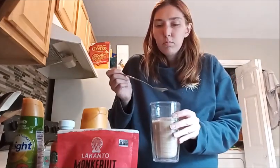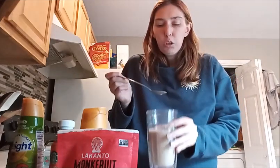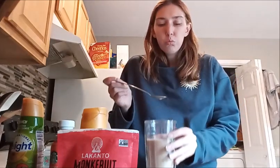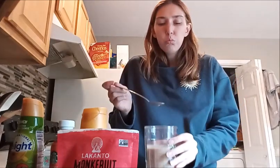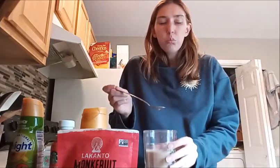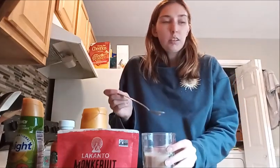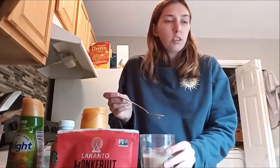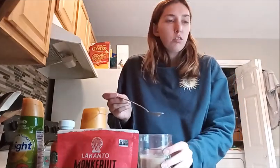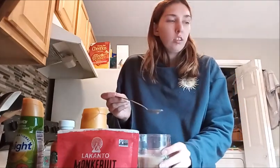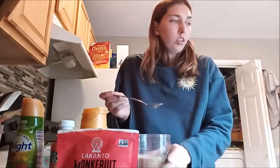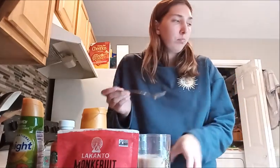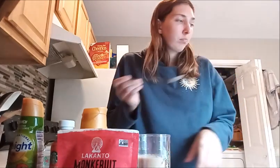Ooh, that's actually really good.